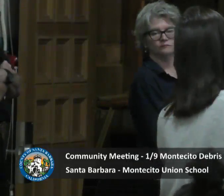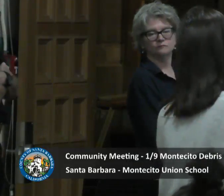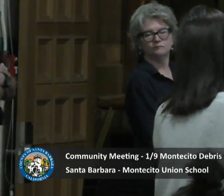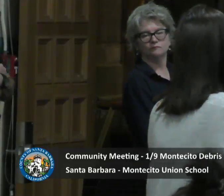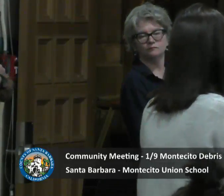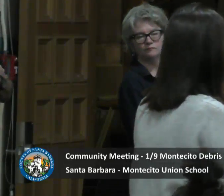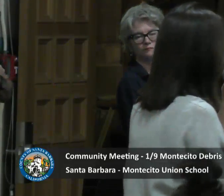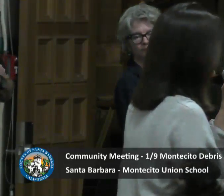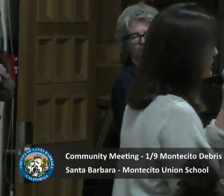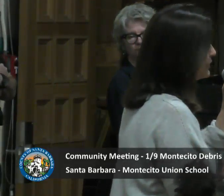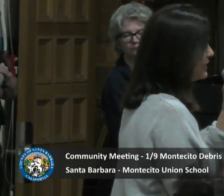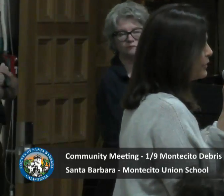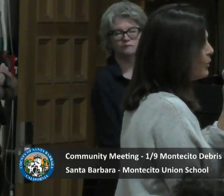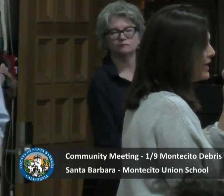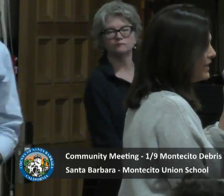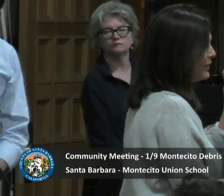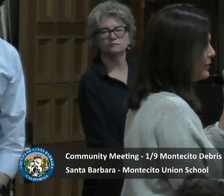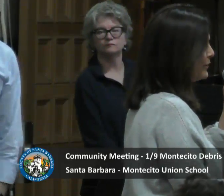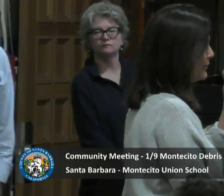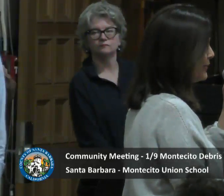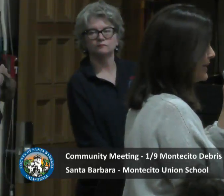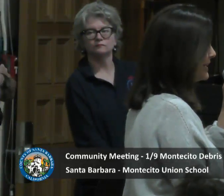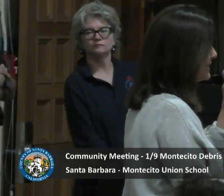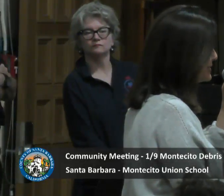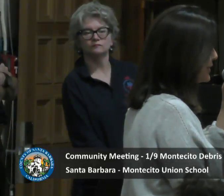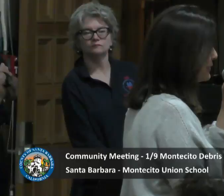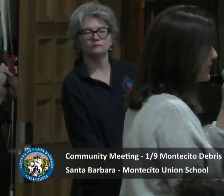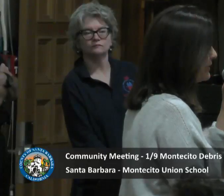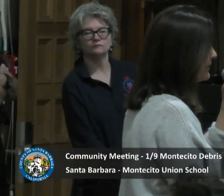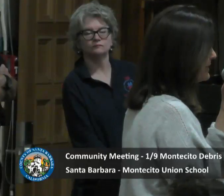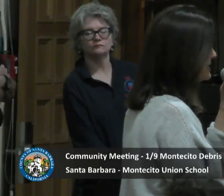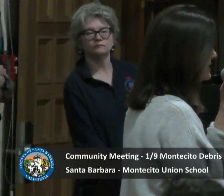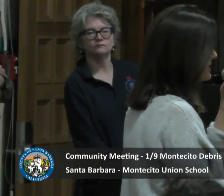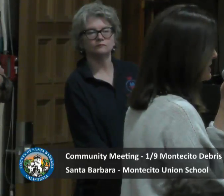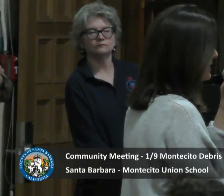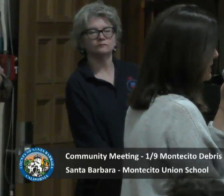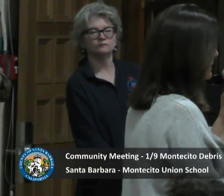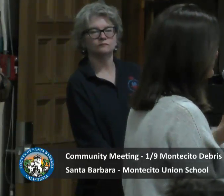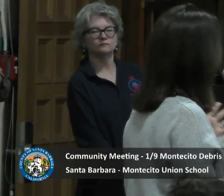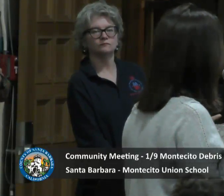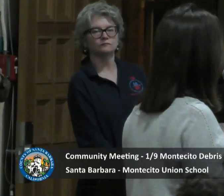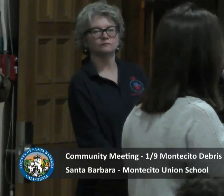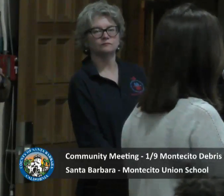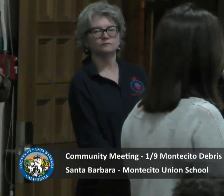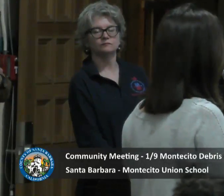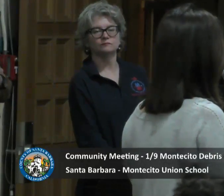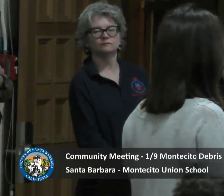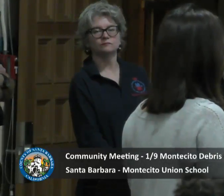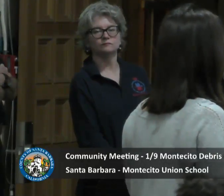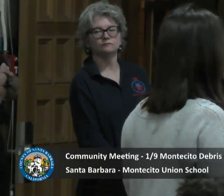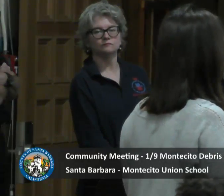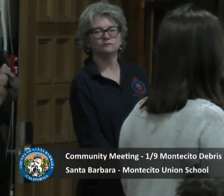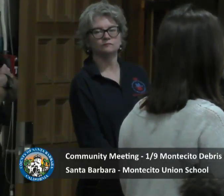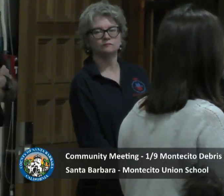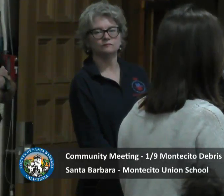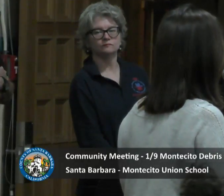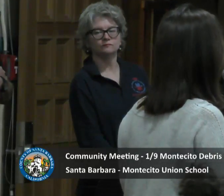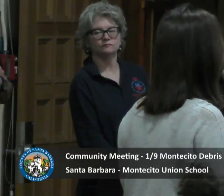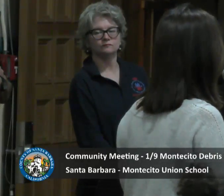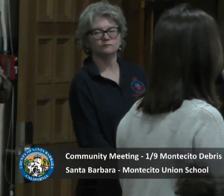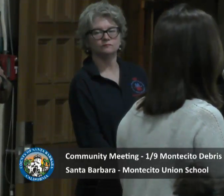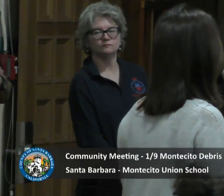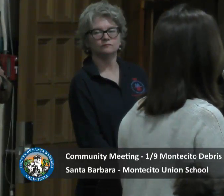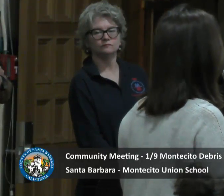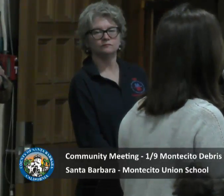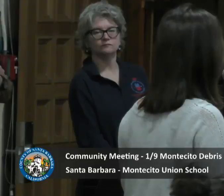this disaster went here, kids go here, and this is really an amazing place, and we're so proud that we're